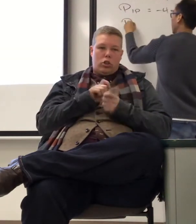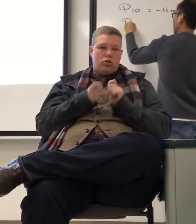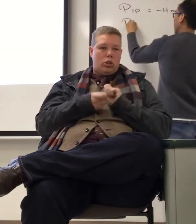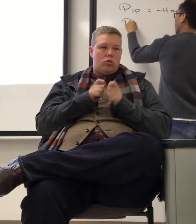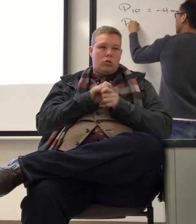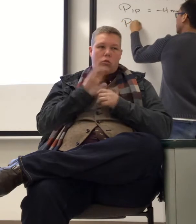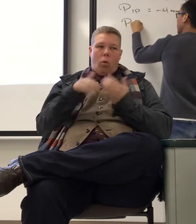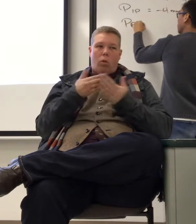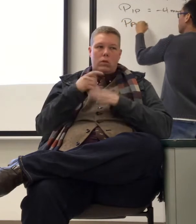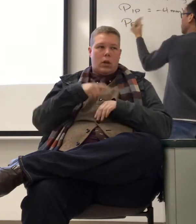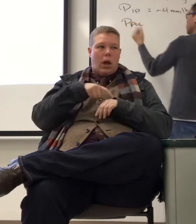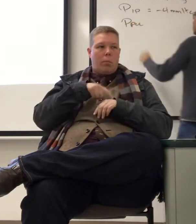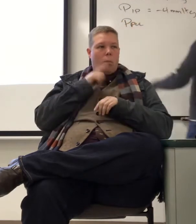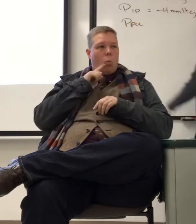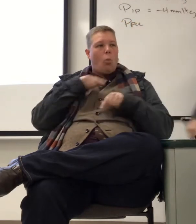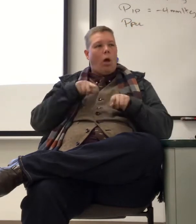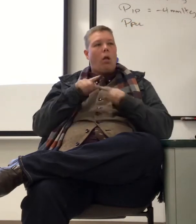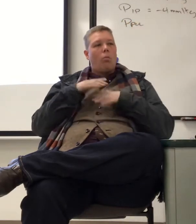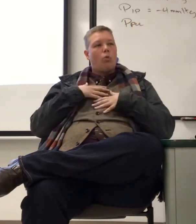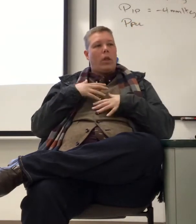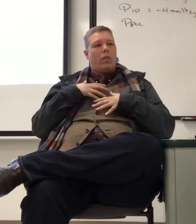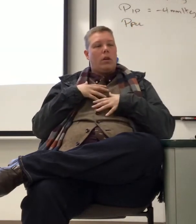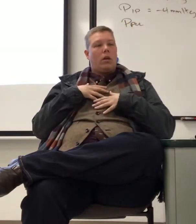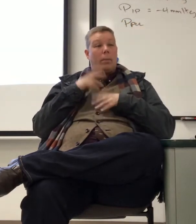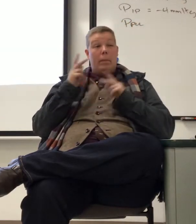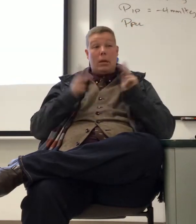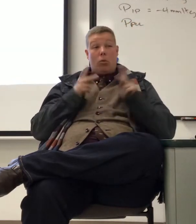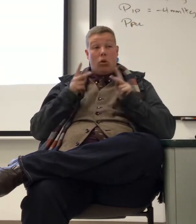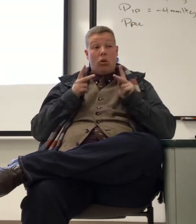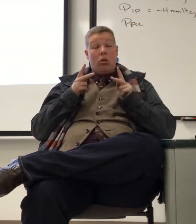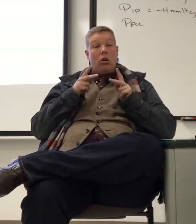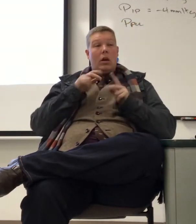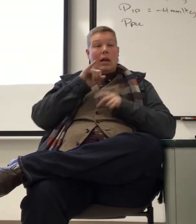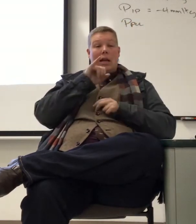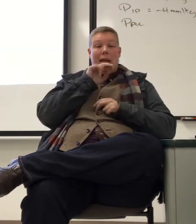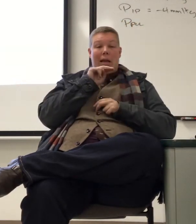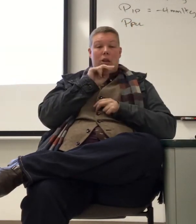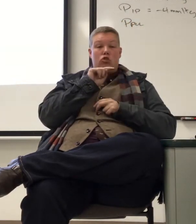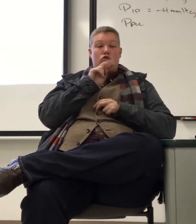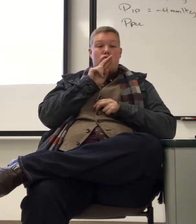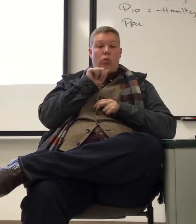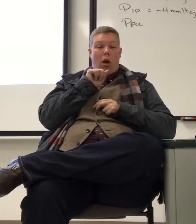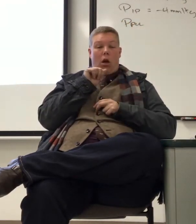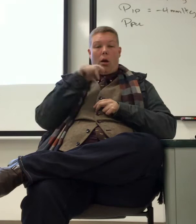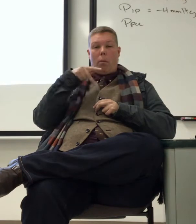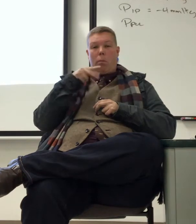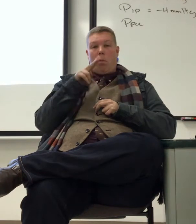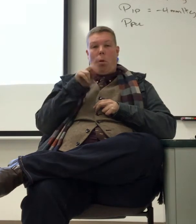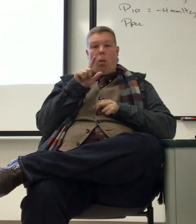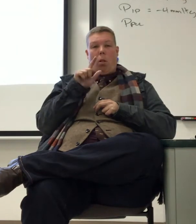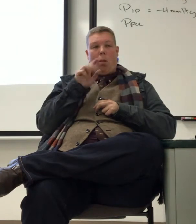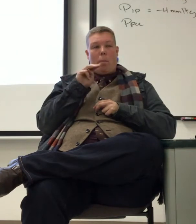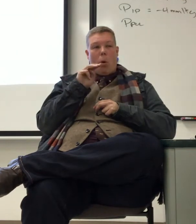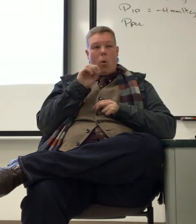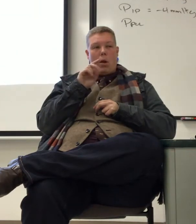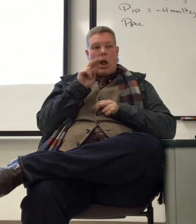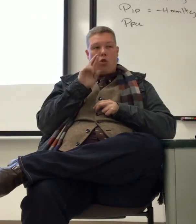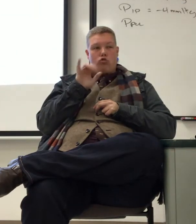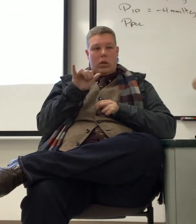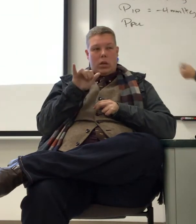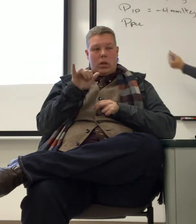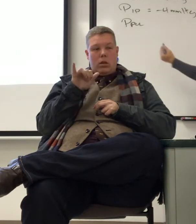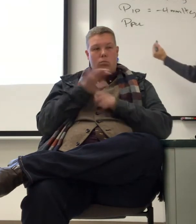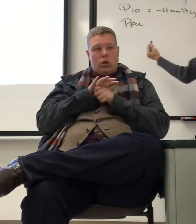People, as I abbreviated it, intrapulmonary pressure. If you ever see it called